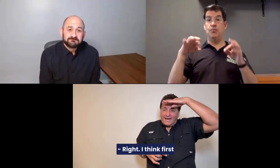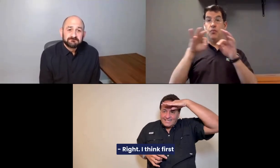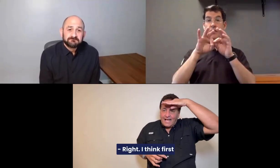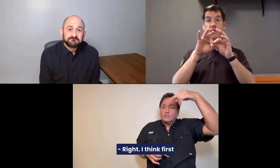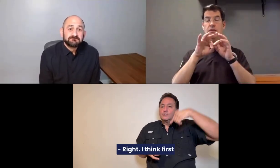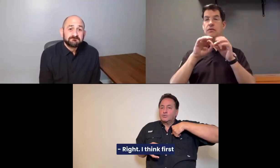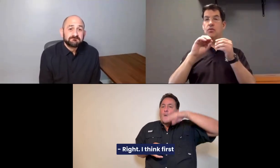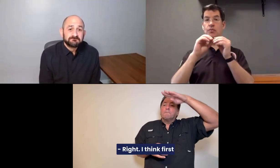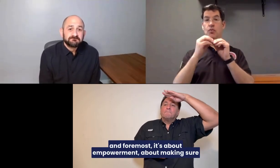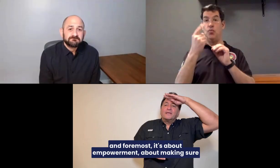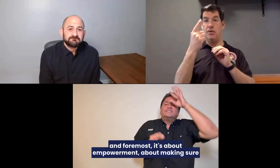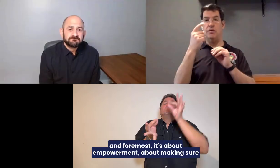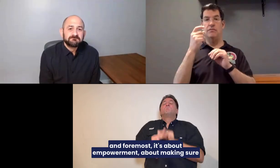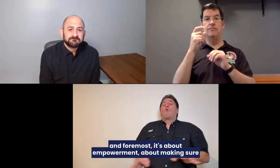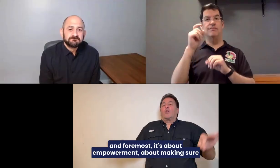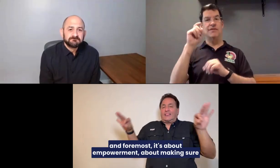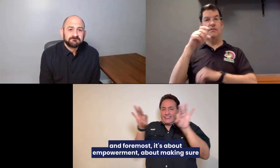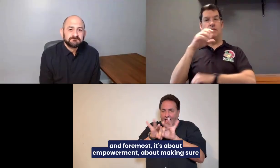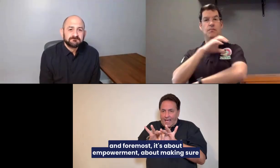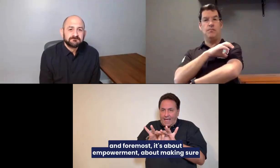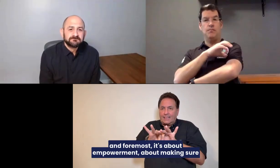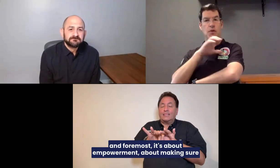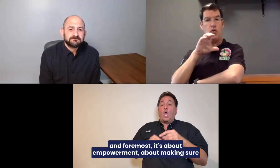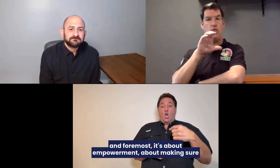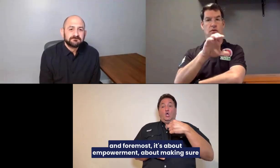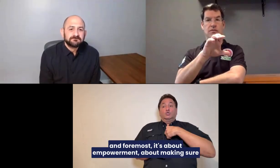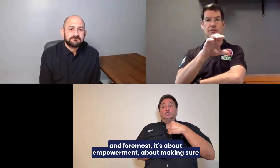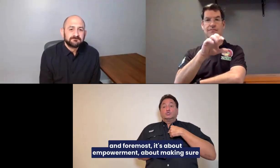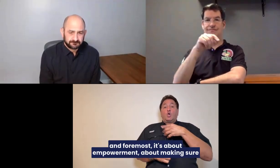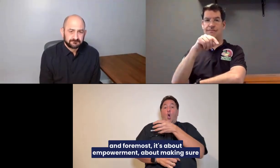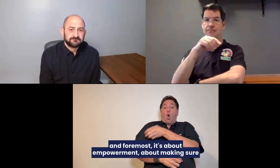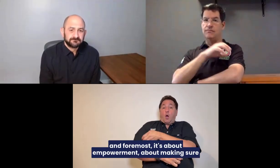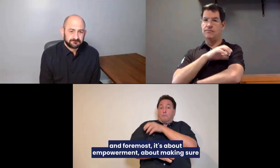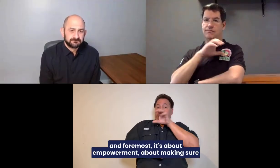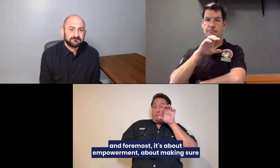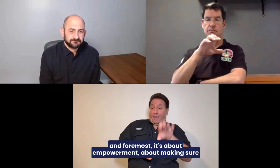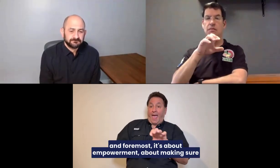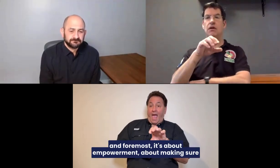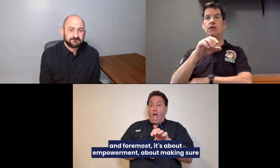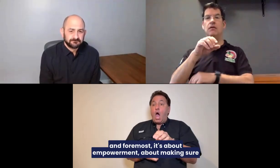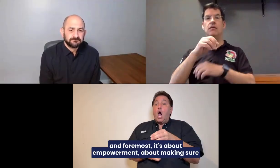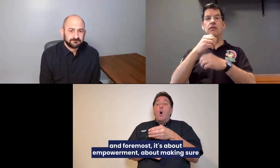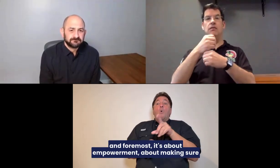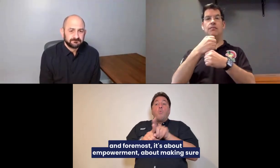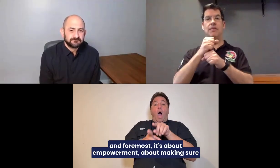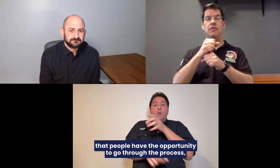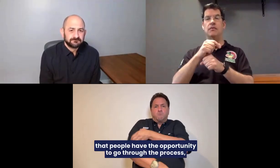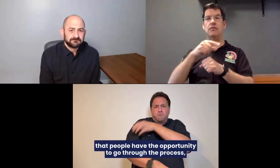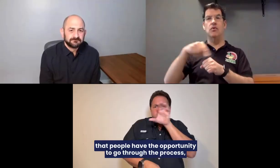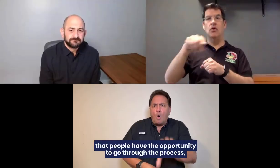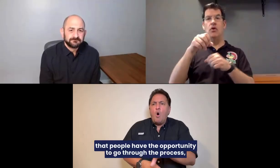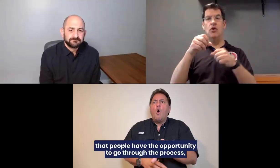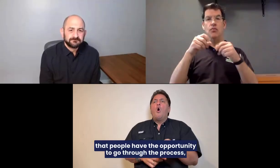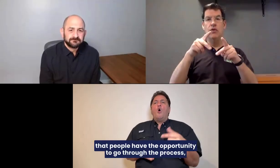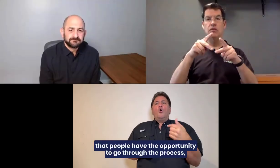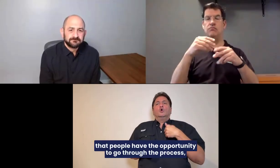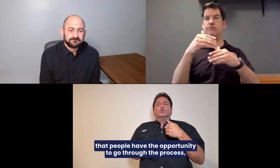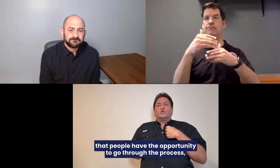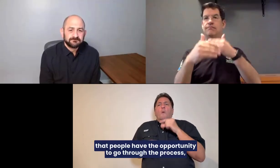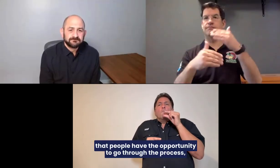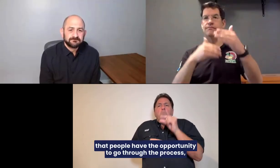Right. I think first and foremost, it's about empowerment, about making sure that people have